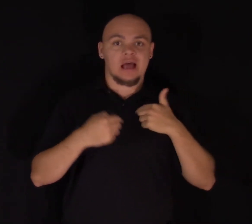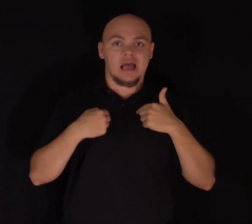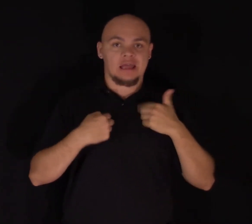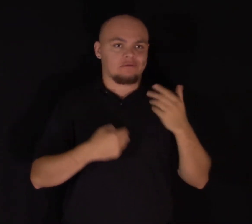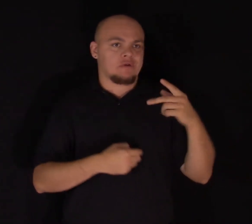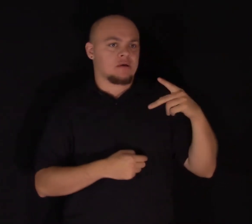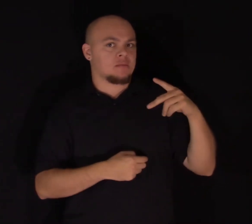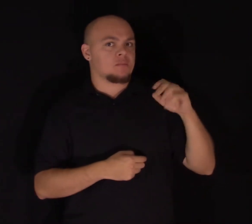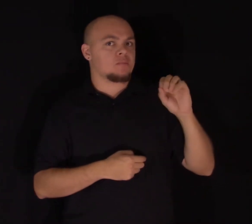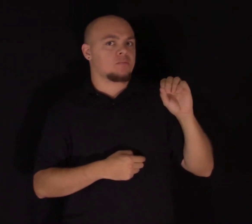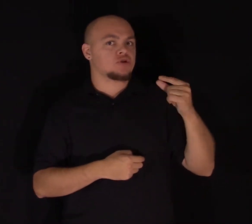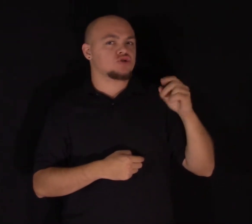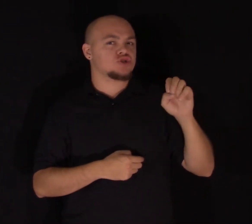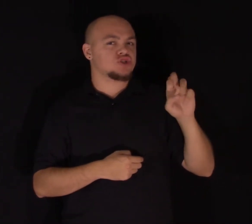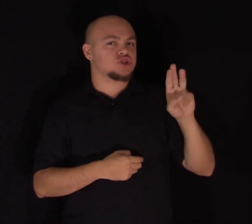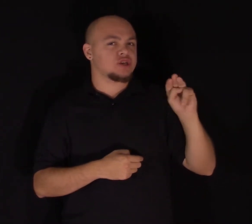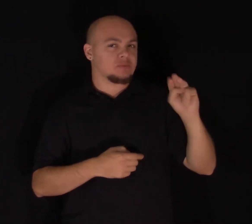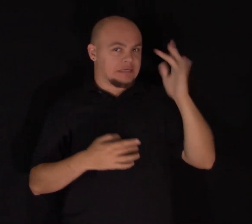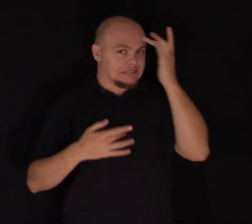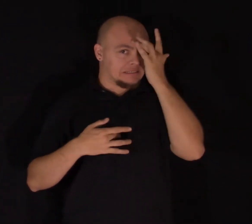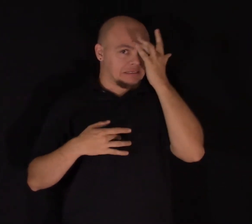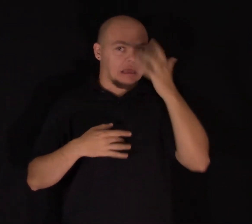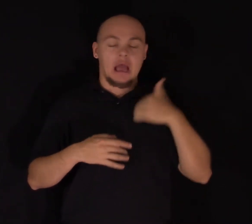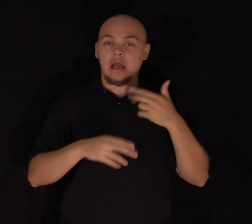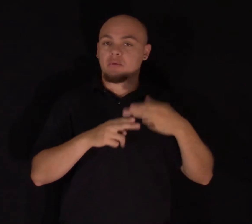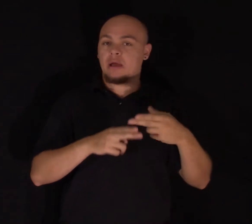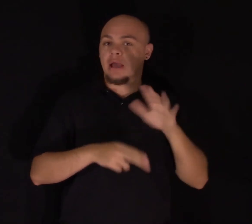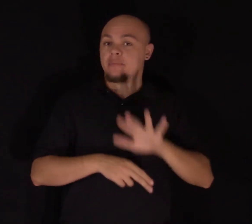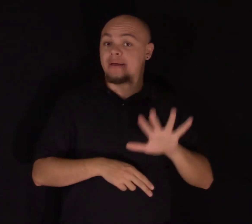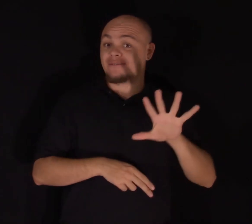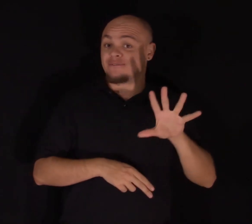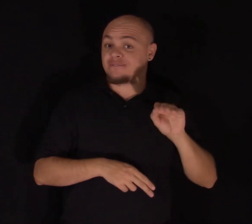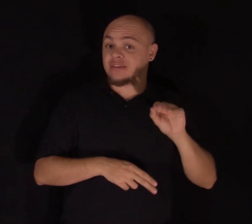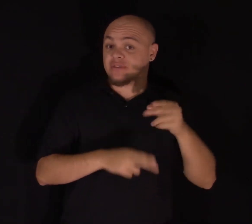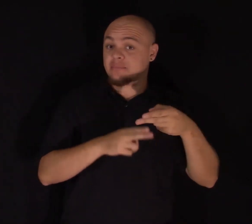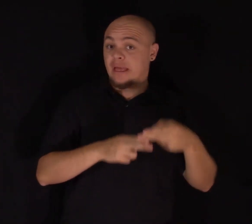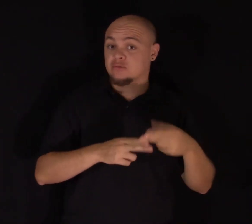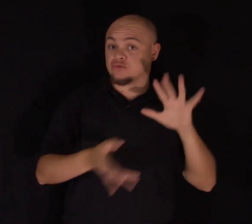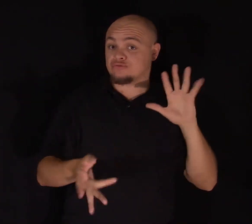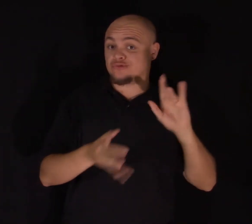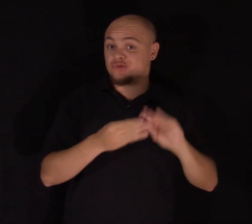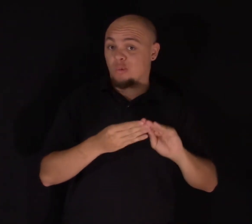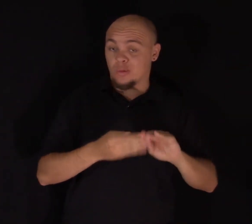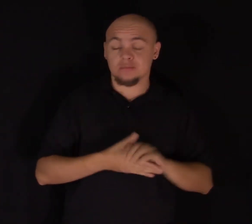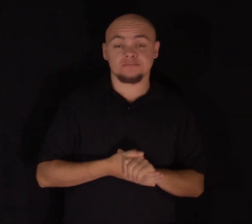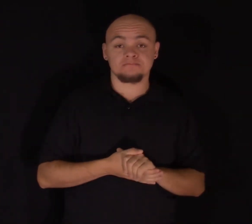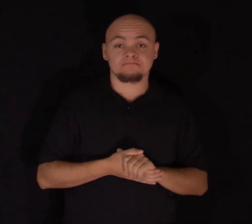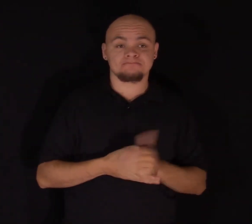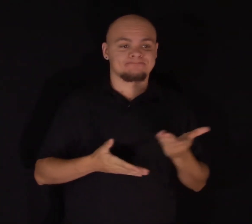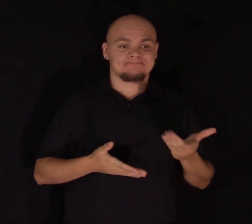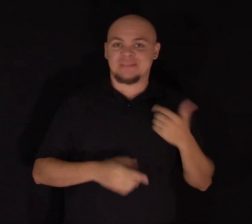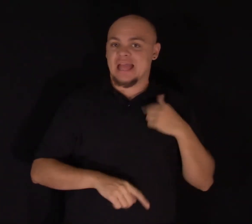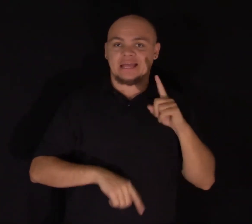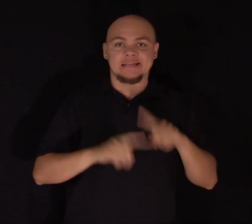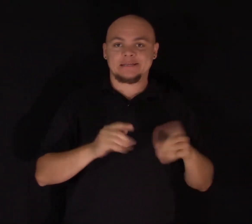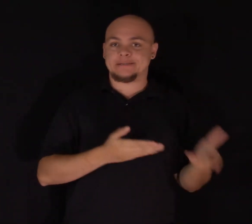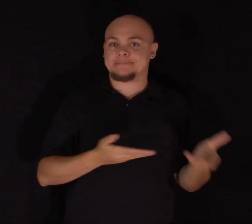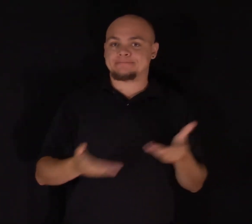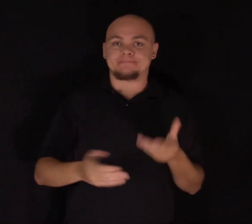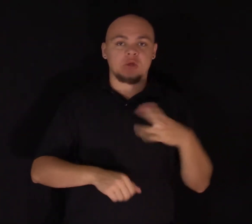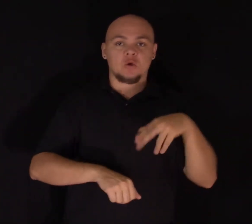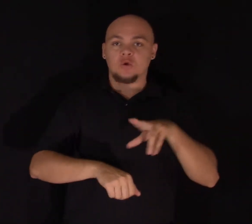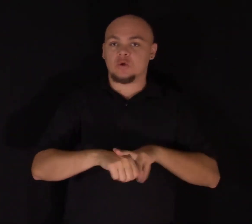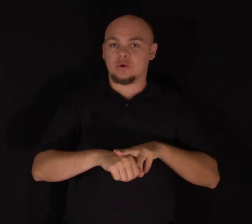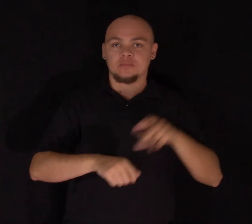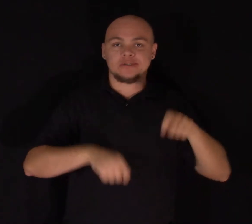progeria, so just to give you an idea, I weigh about only 50 pounds. So logistically, I really couldn't carry a regular